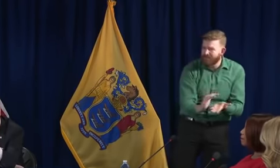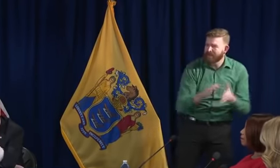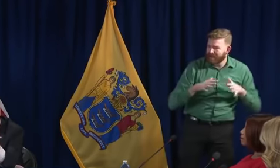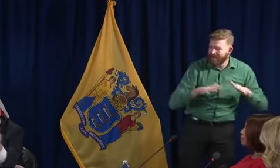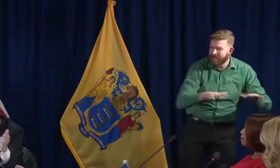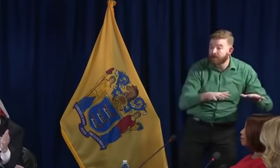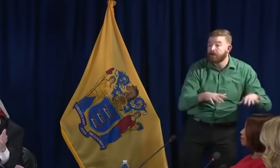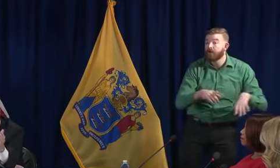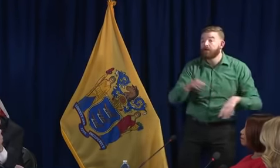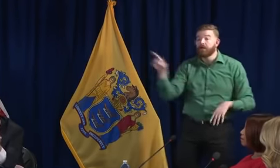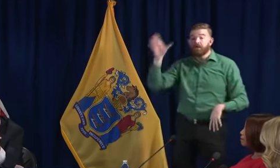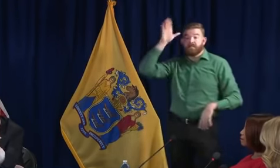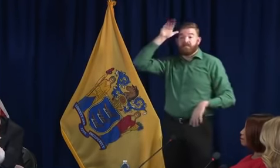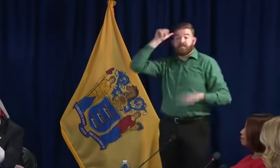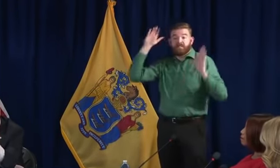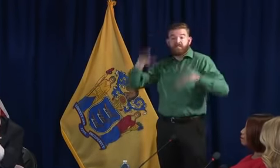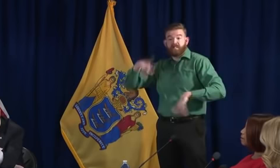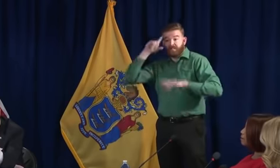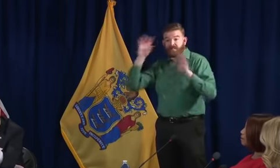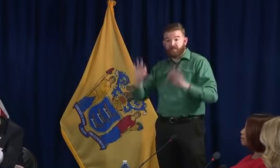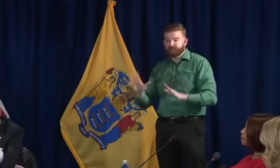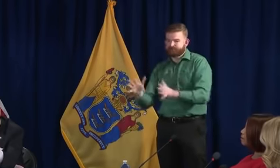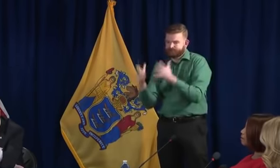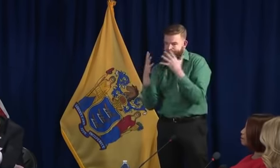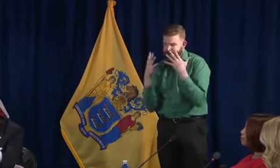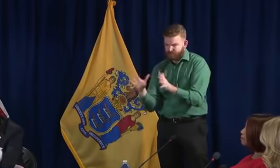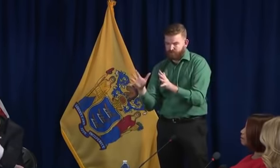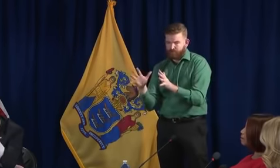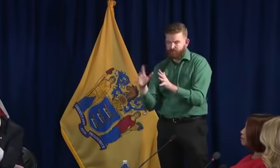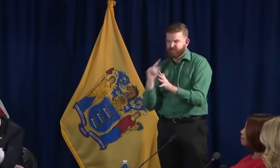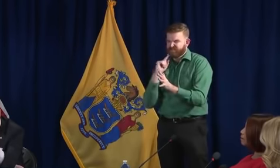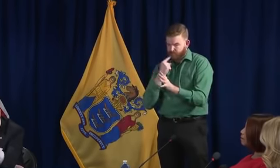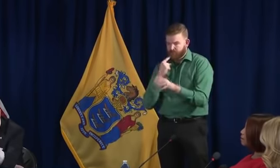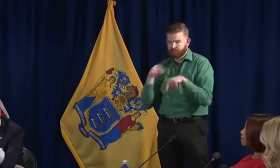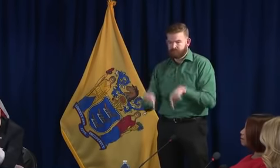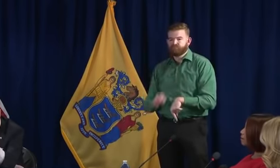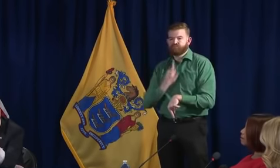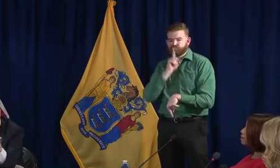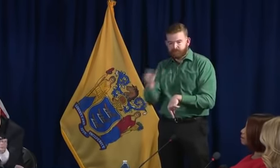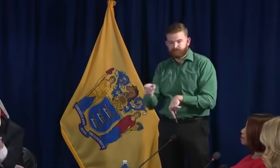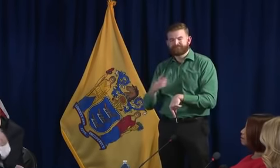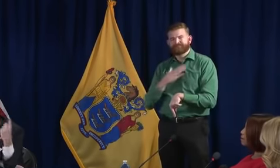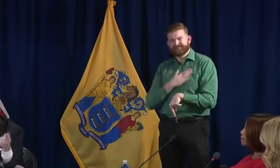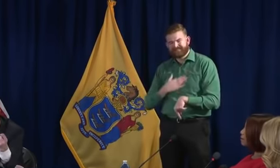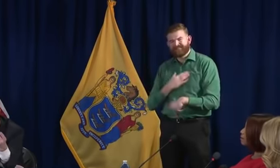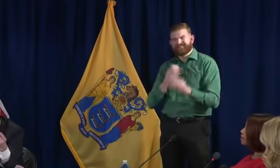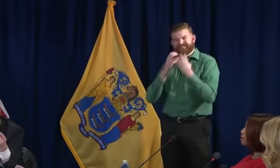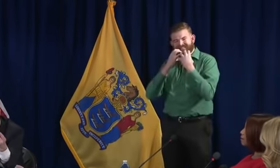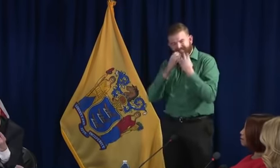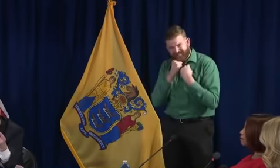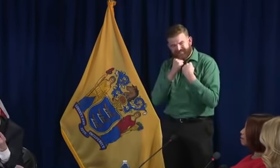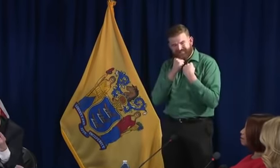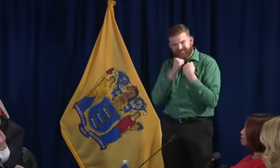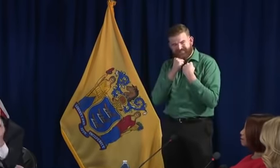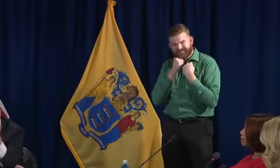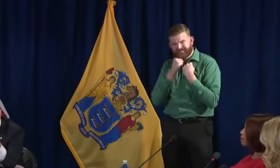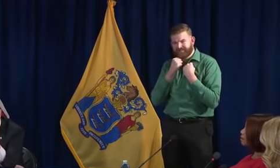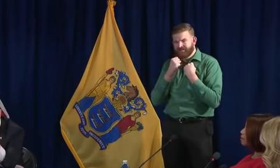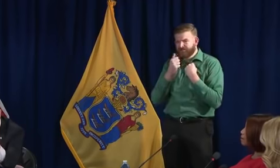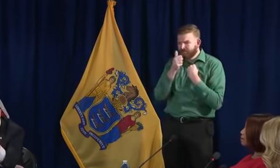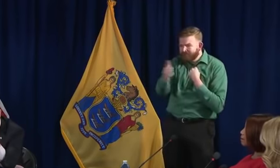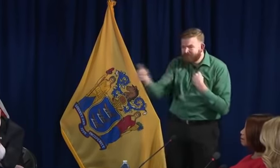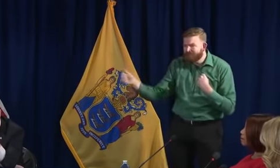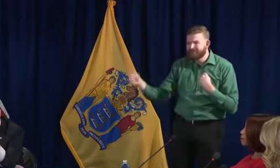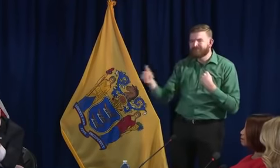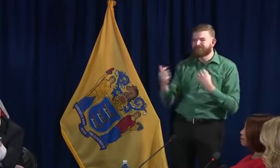those who have not heretofore cared, care, please, for your own sake and for the sake of the rest of us. God bless